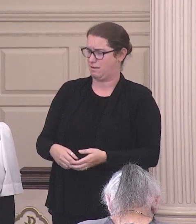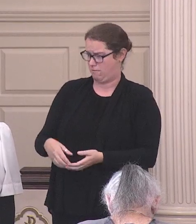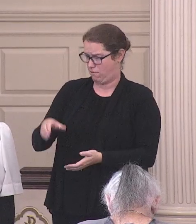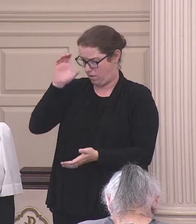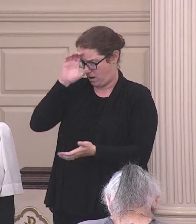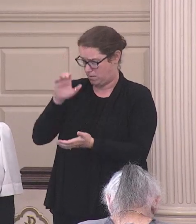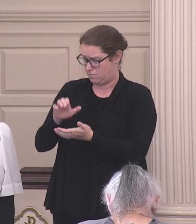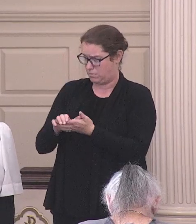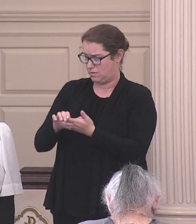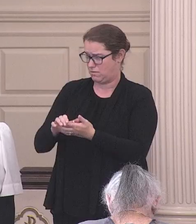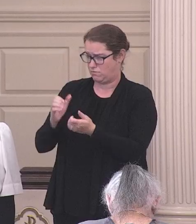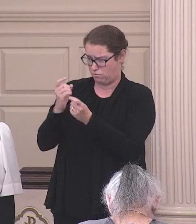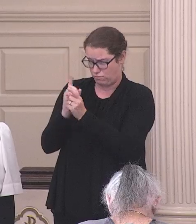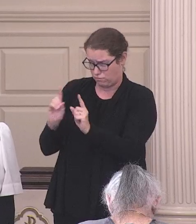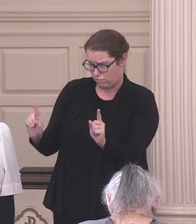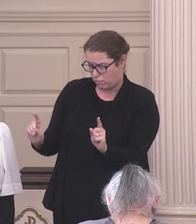wife?"